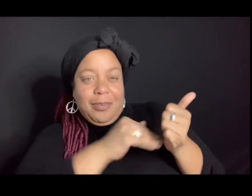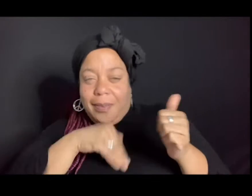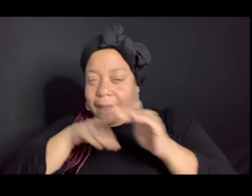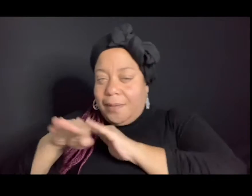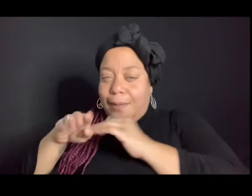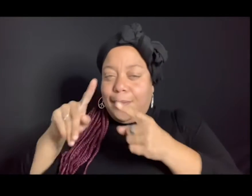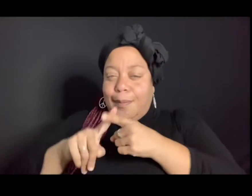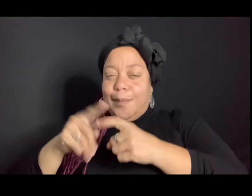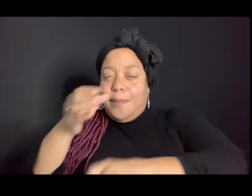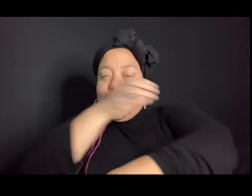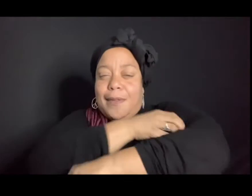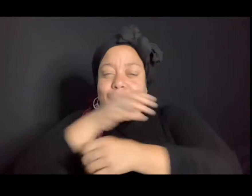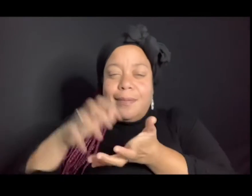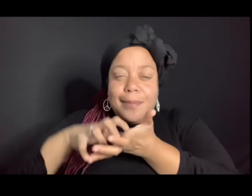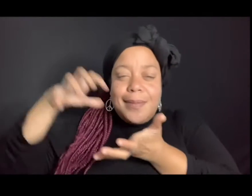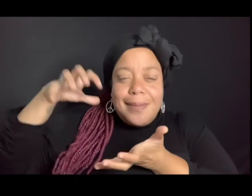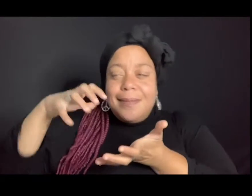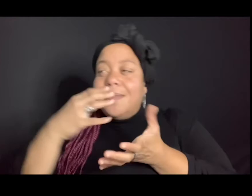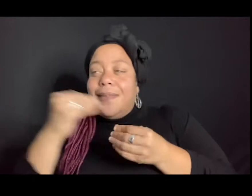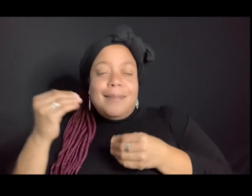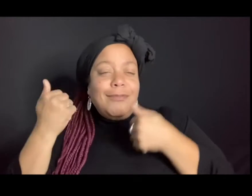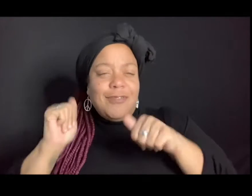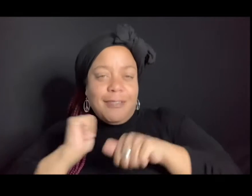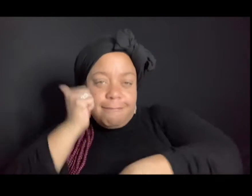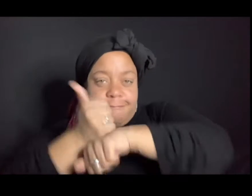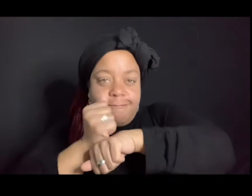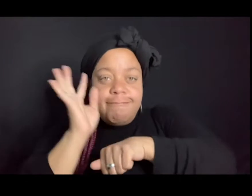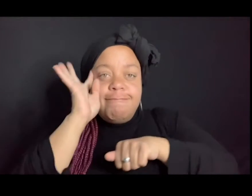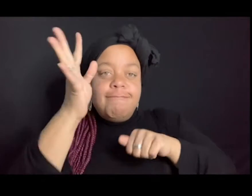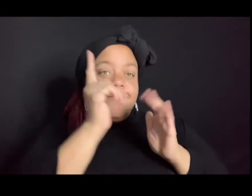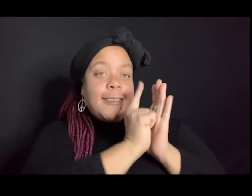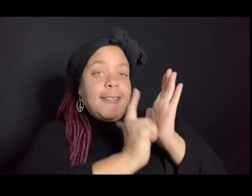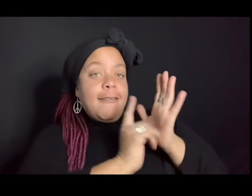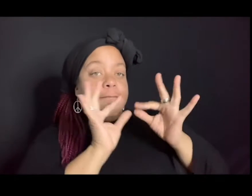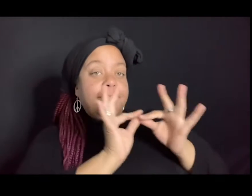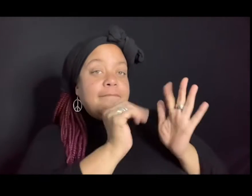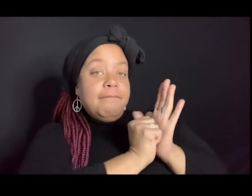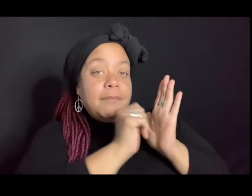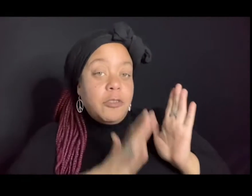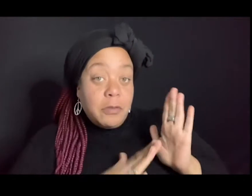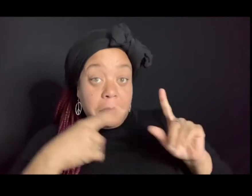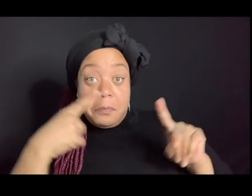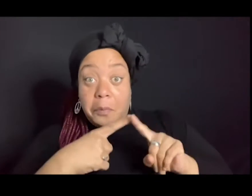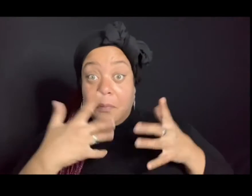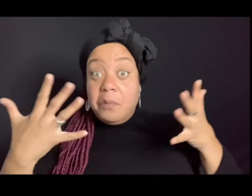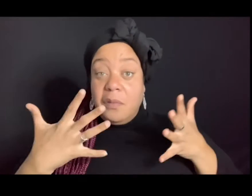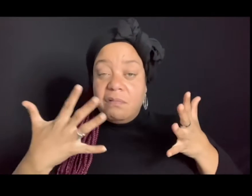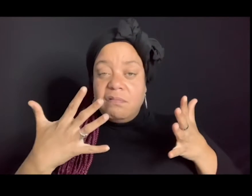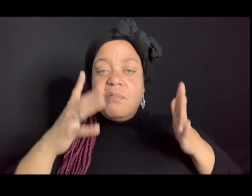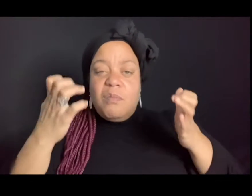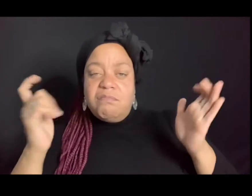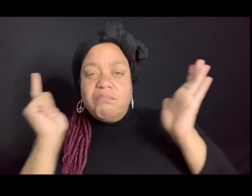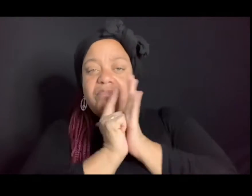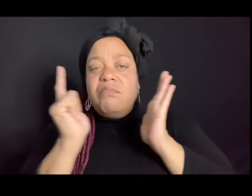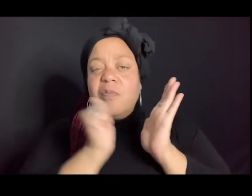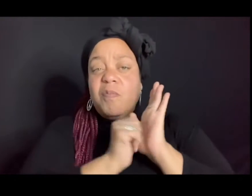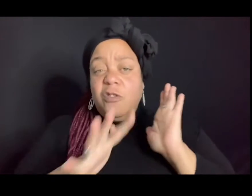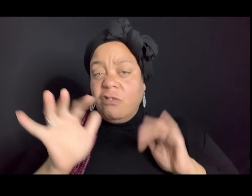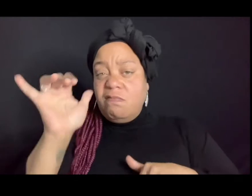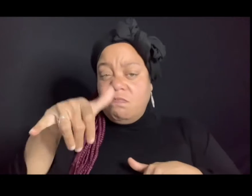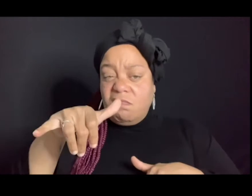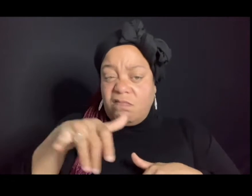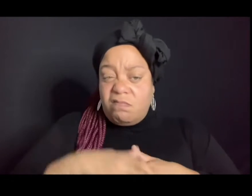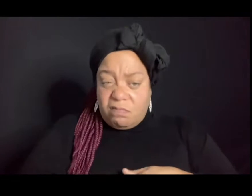medical doctors who had access to wealth and power that chose to create laws around abortion and make